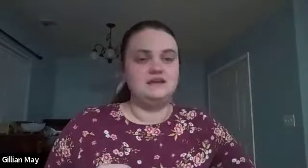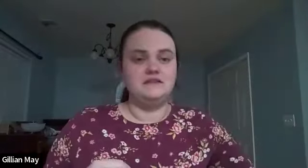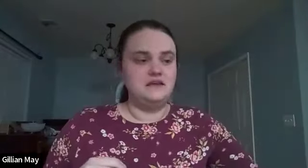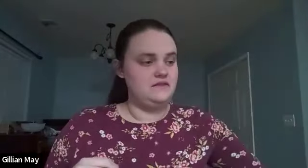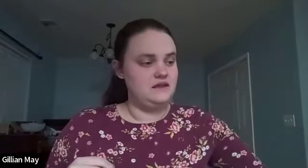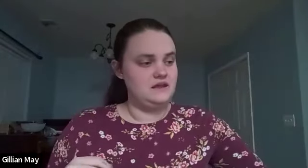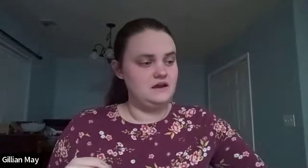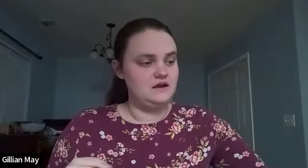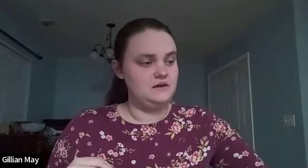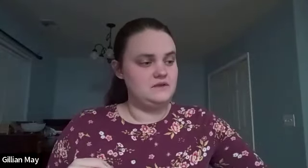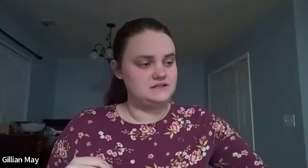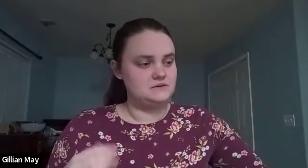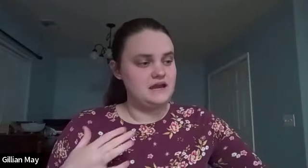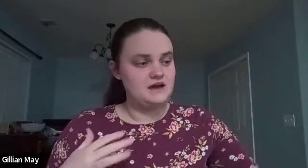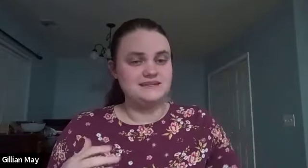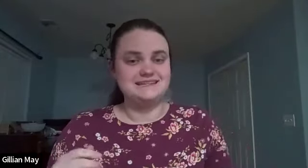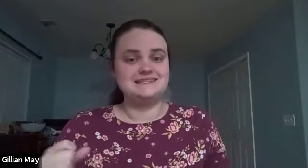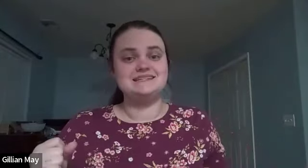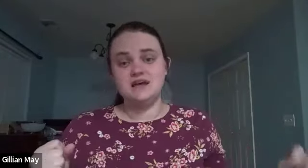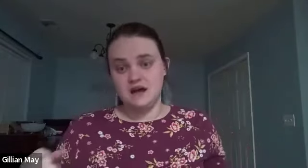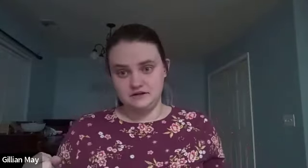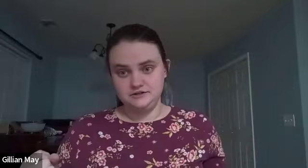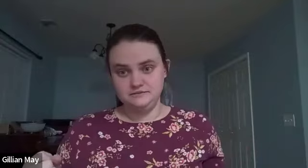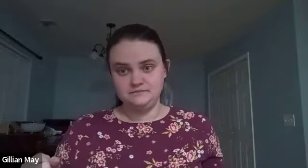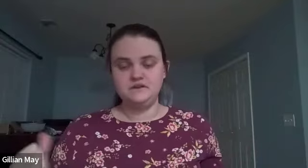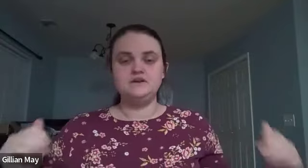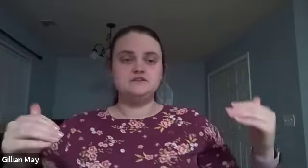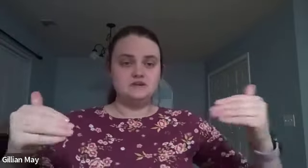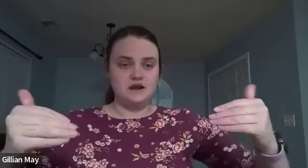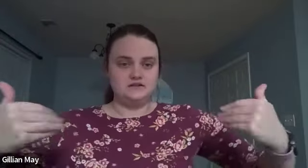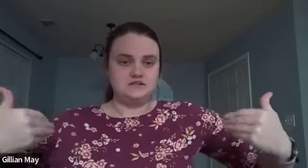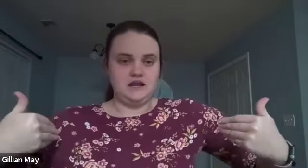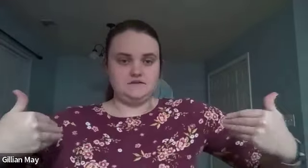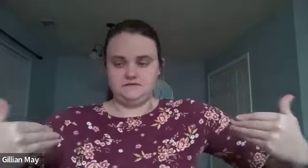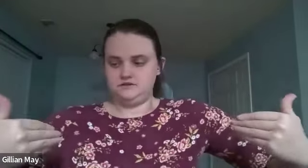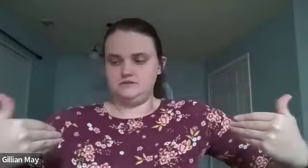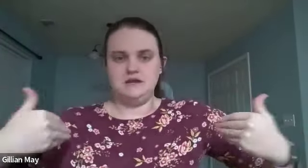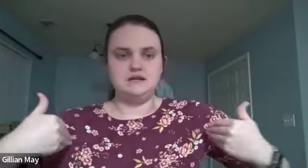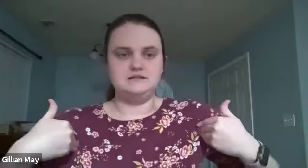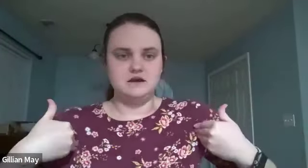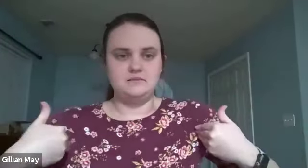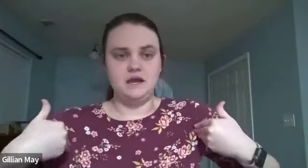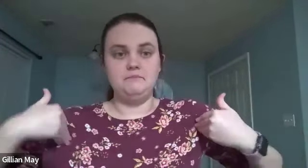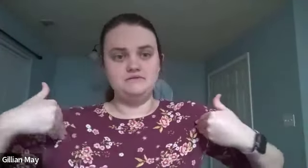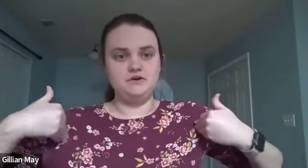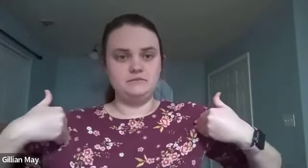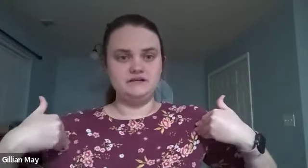And then the next one I have is tired. So tired's going to have your two hands coming above your